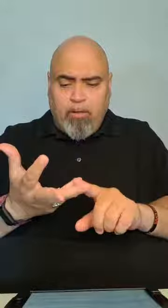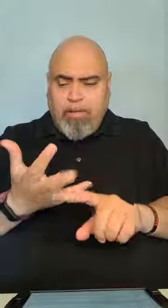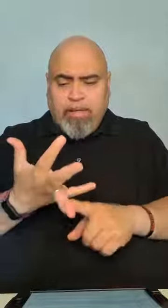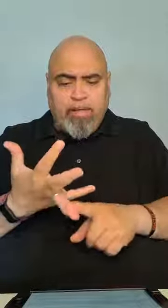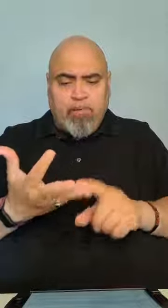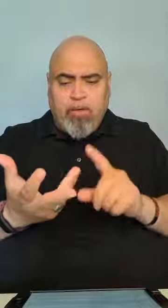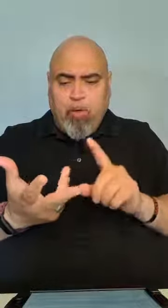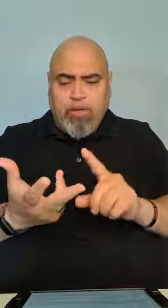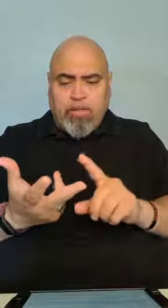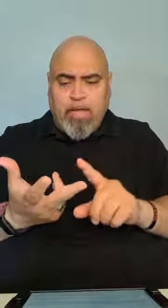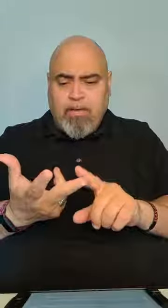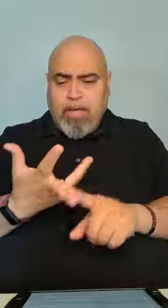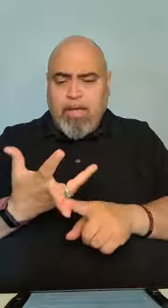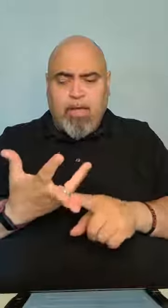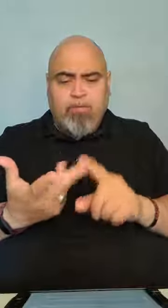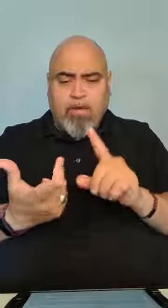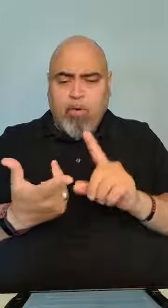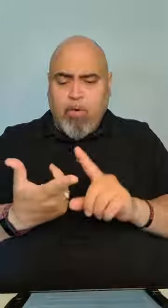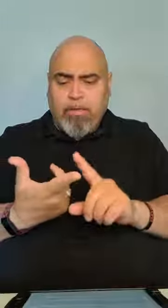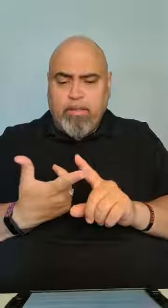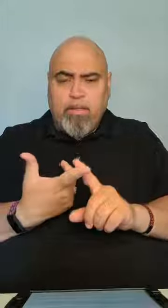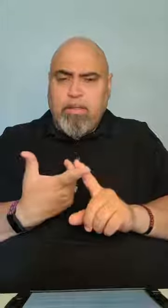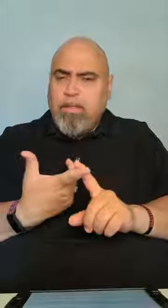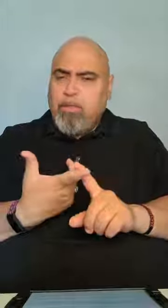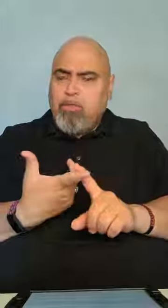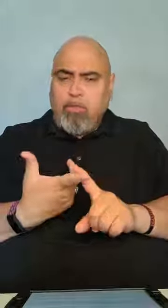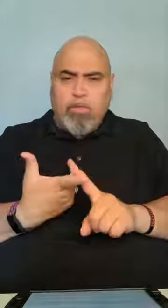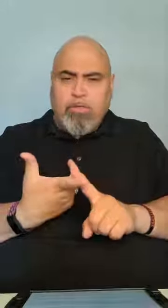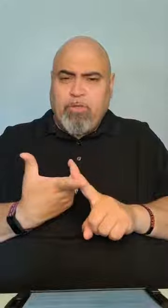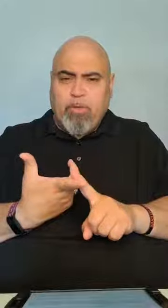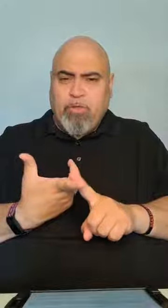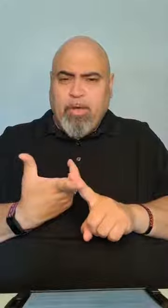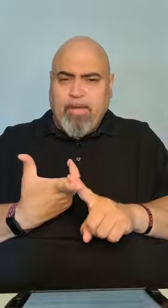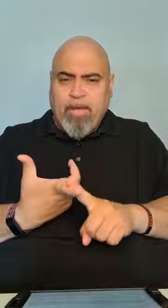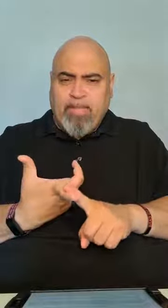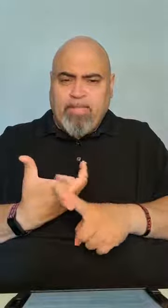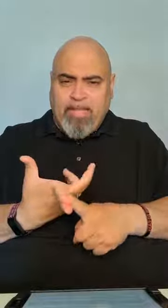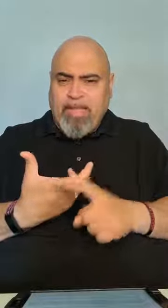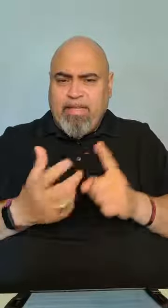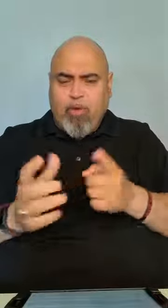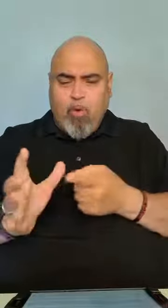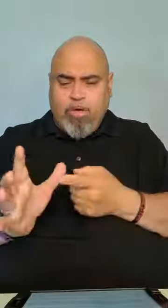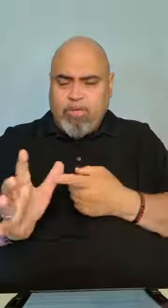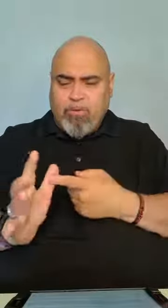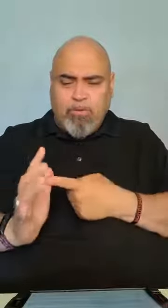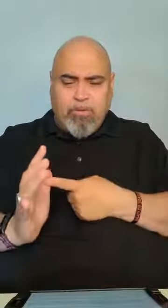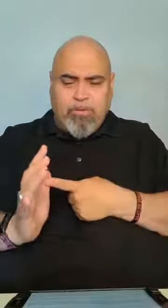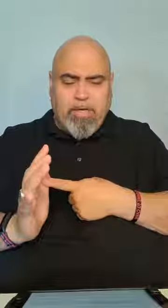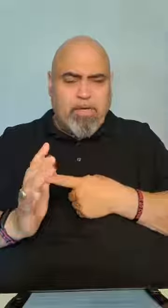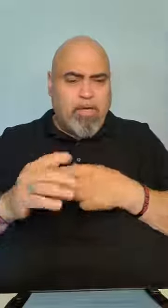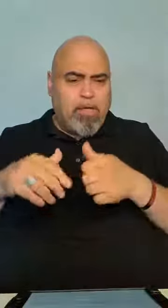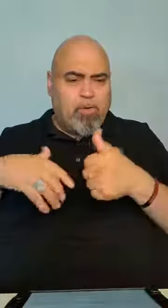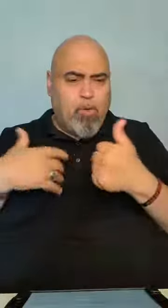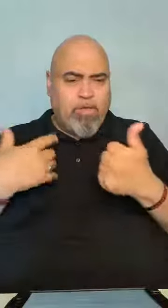they live, according to how they love, according to their socioeconomic standing, according to their skin color, according to